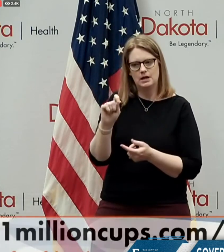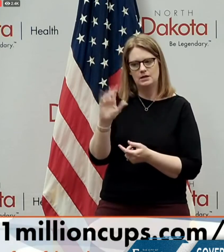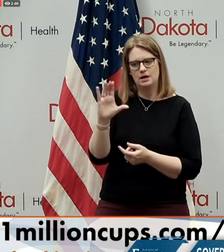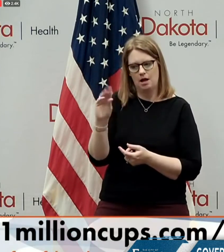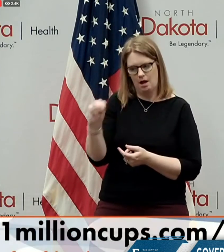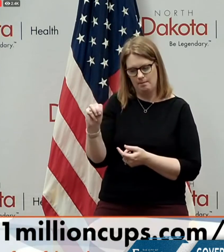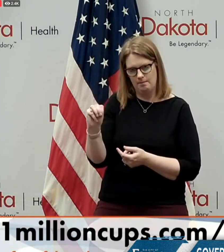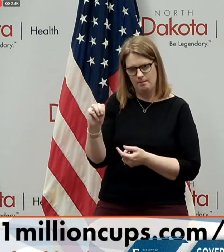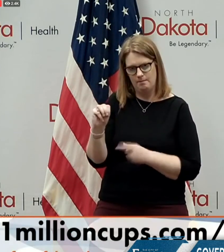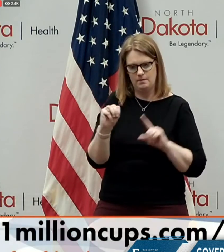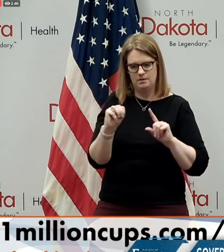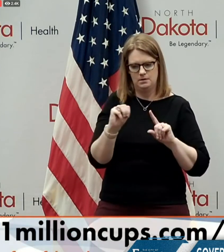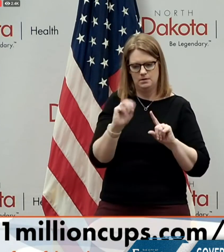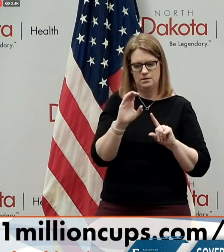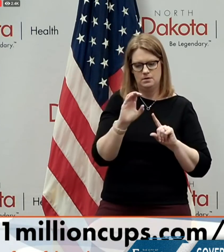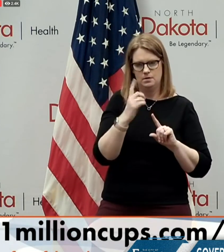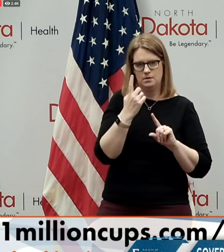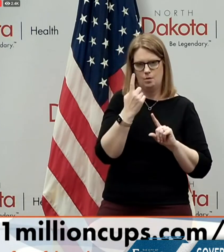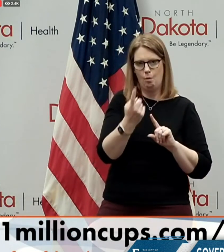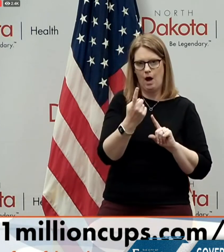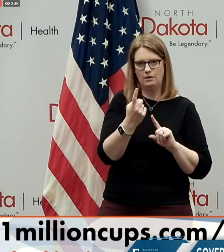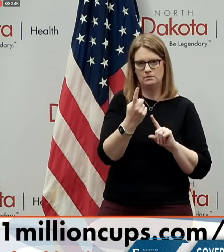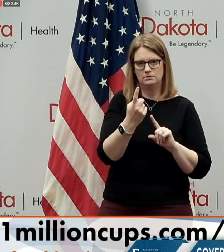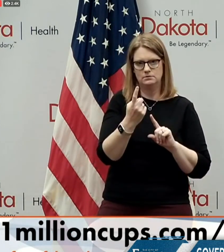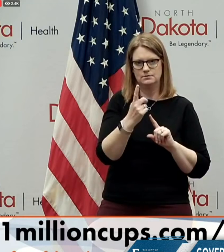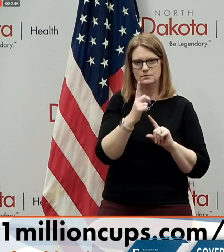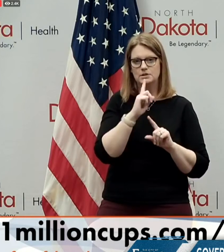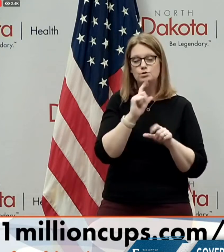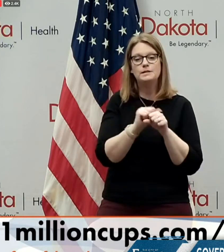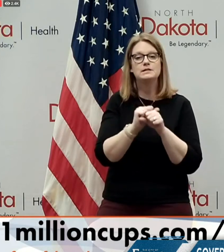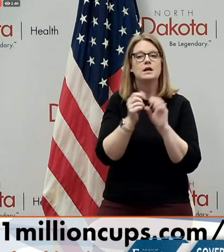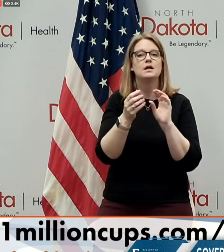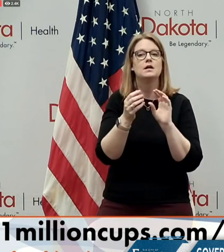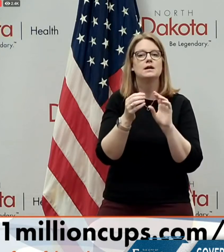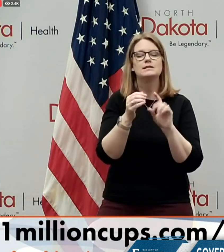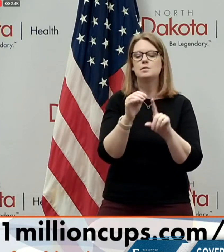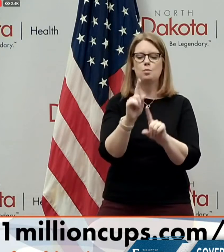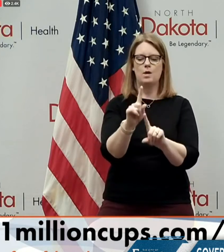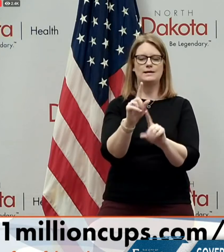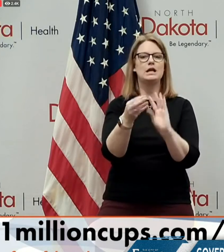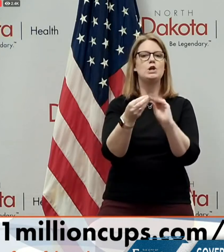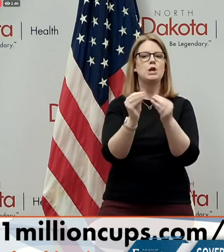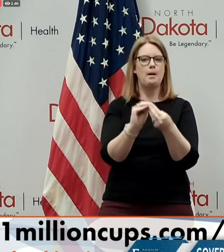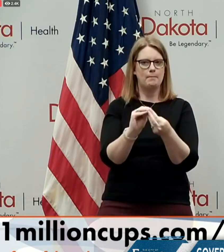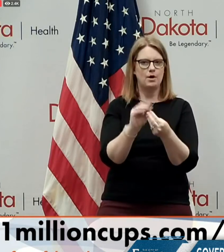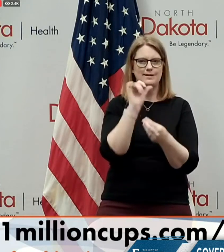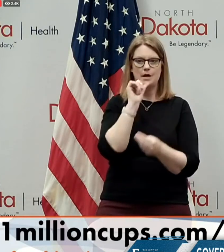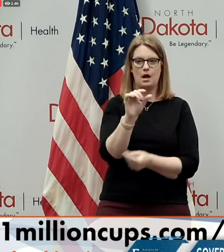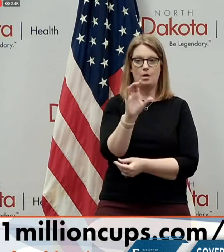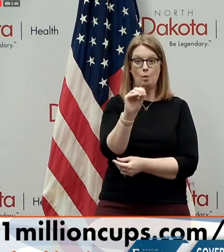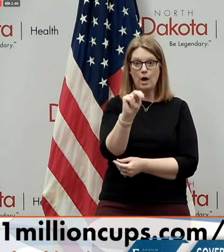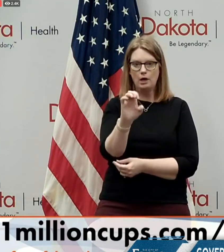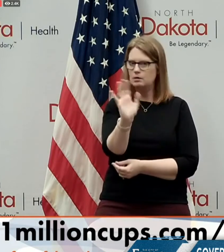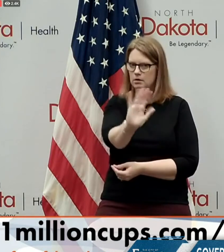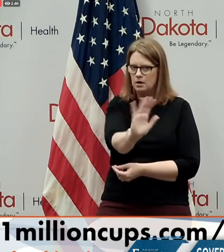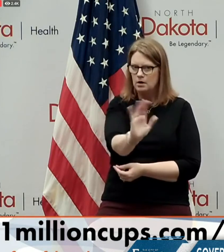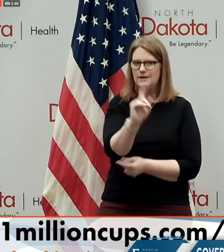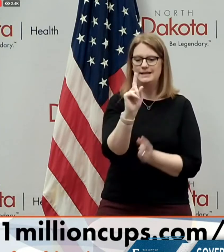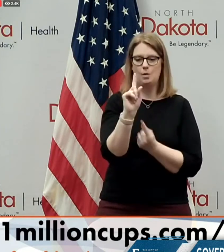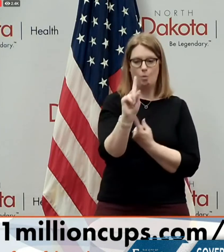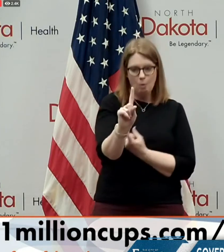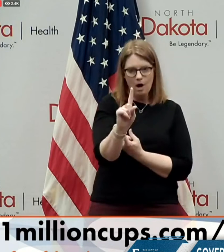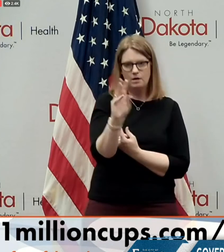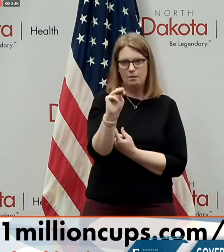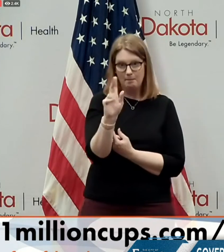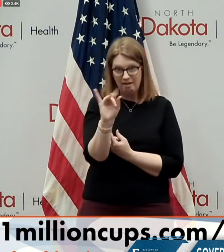1millioncups.com, and one is a numerate in that thing is a number, not a spelled out. It's the number 1 and